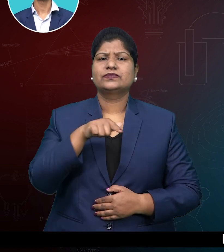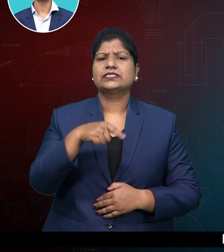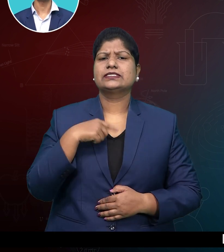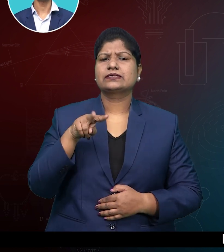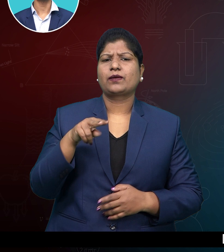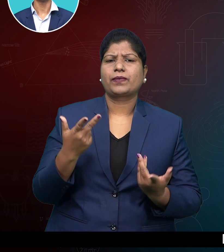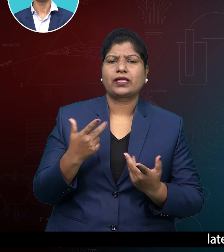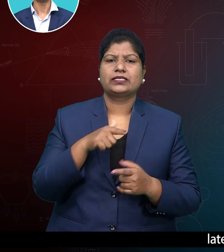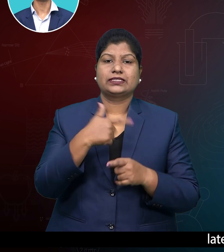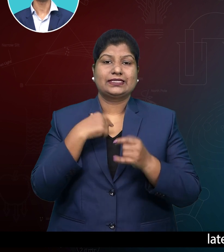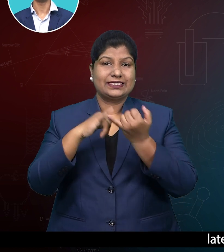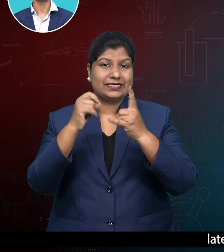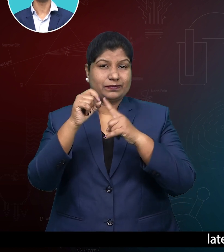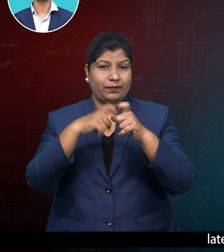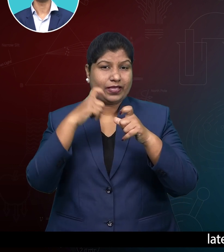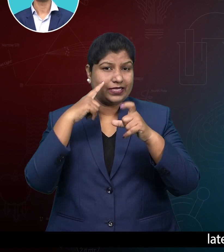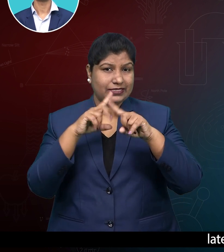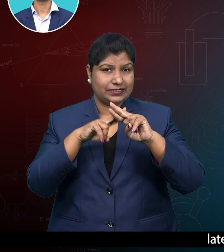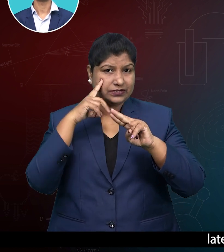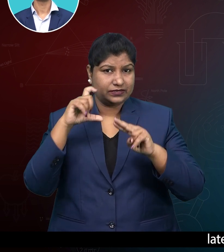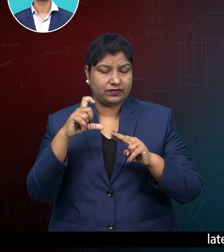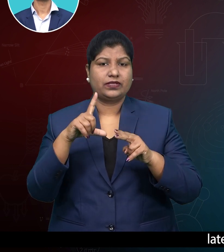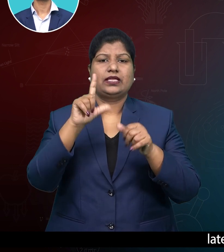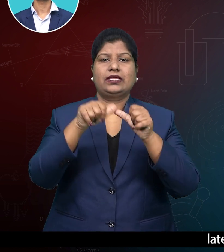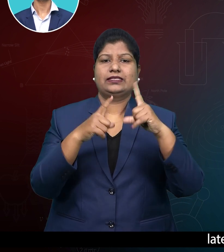Define specific latent heat of fusion.